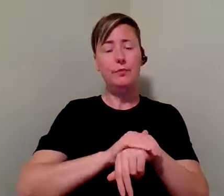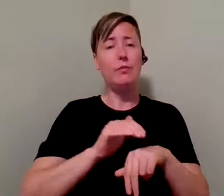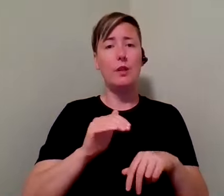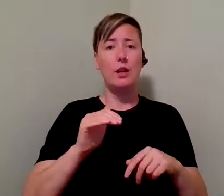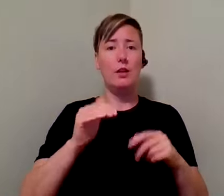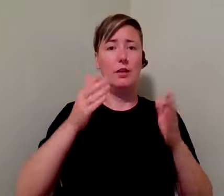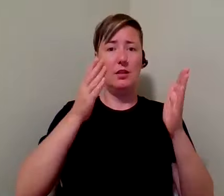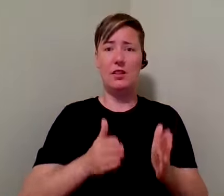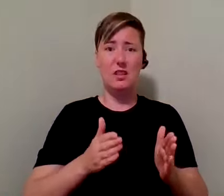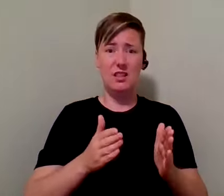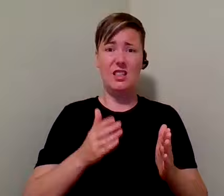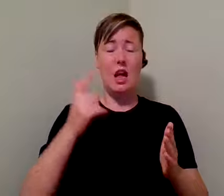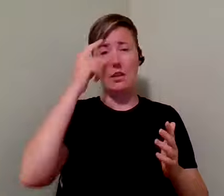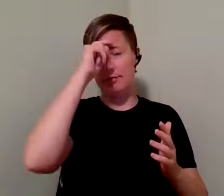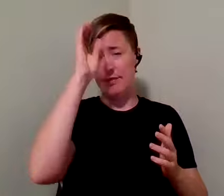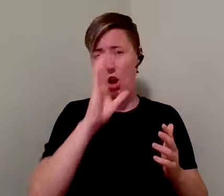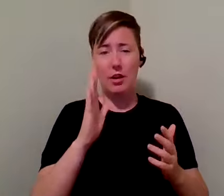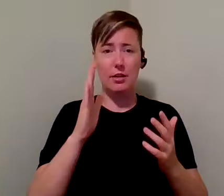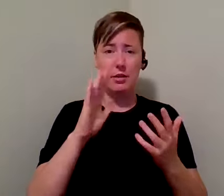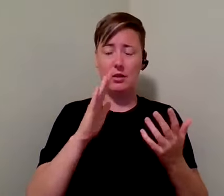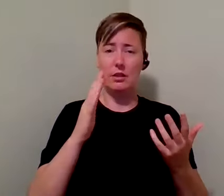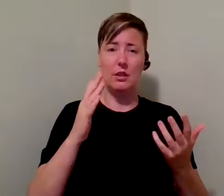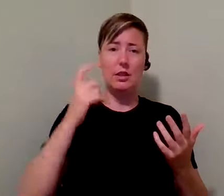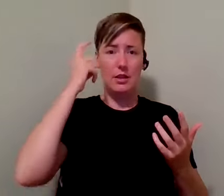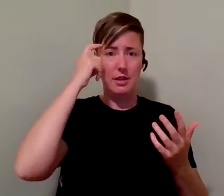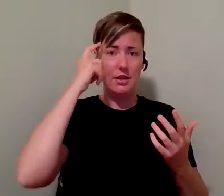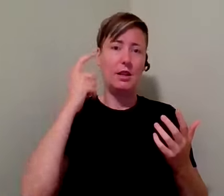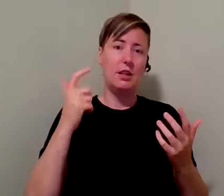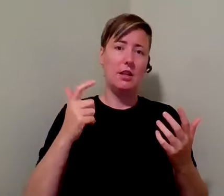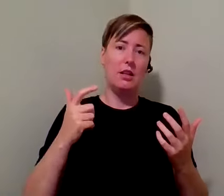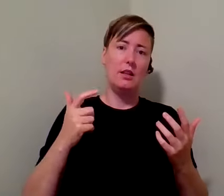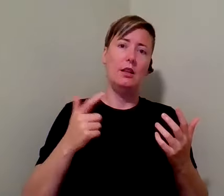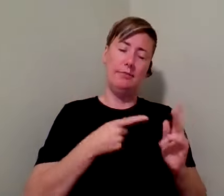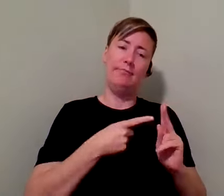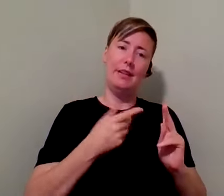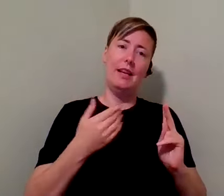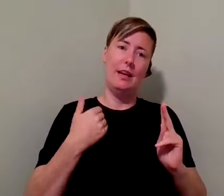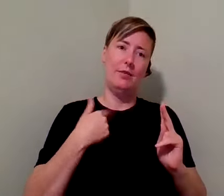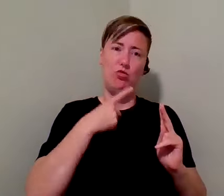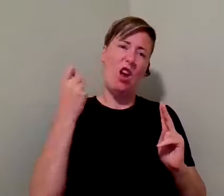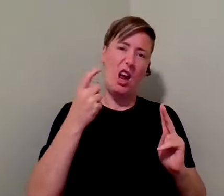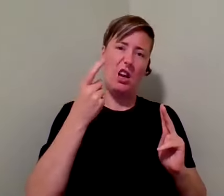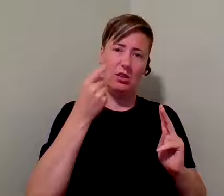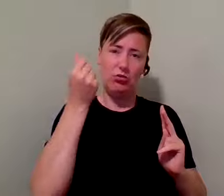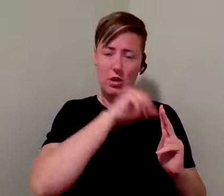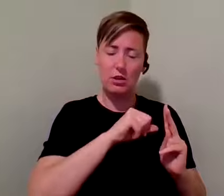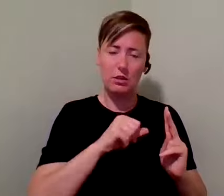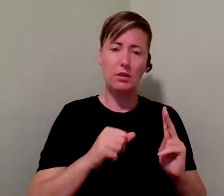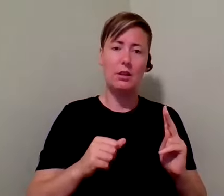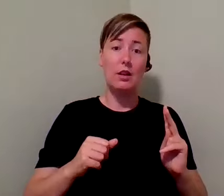had a psychotic break. He's actually one of us, has a compromised liver, but he was dry drunk. So I had Big Book says you got to send for the